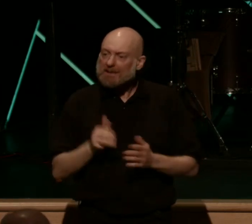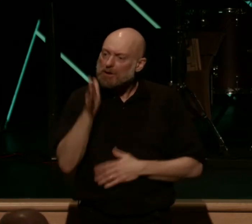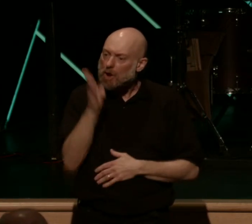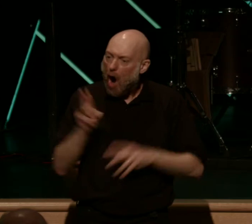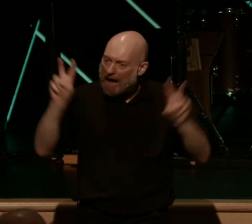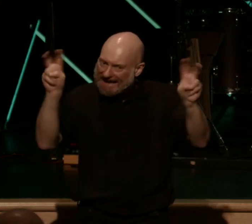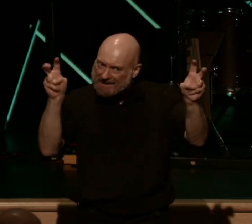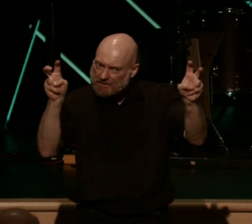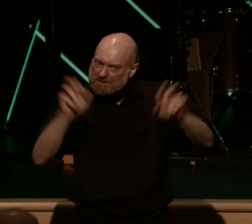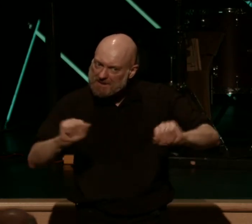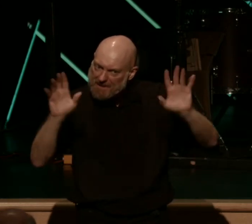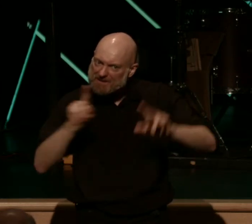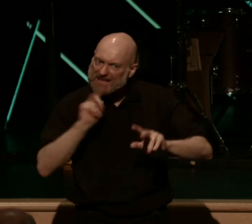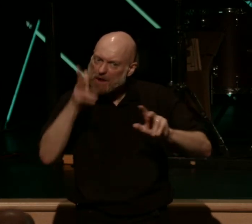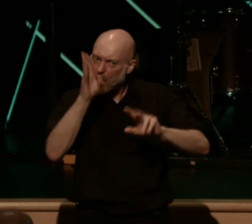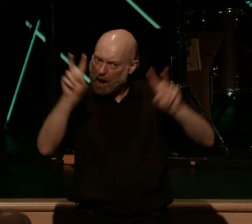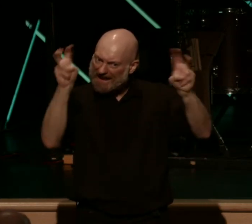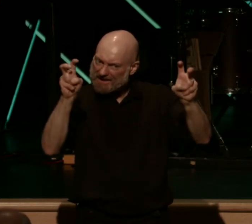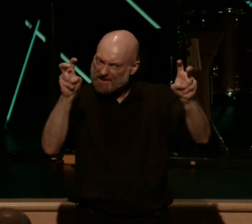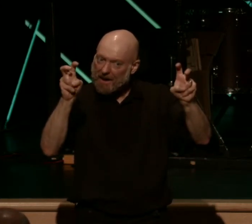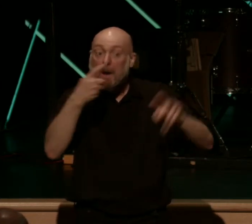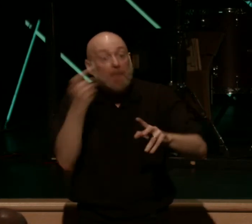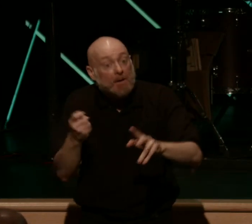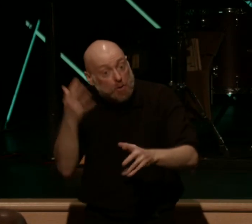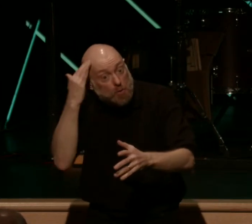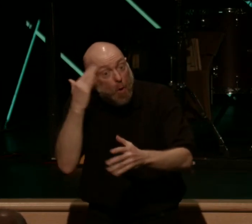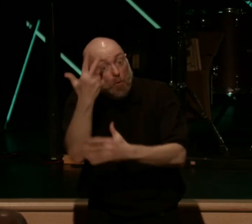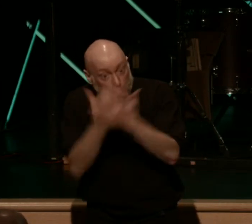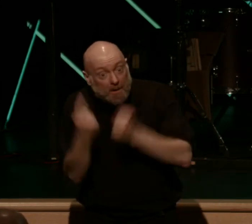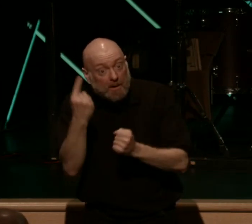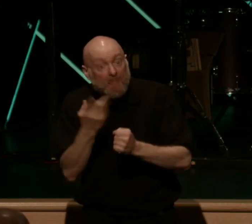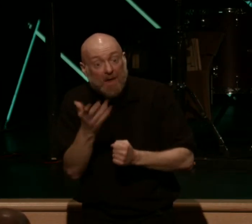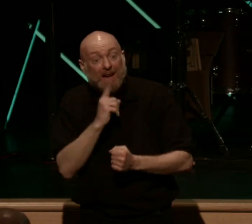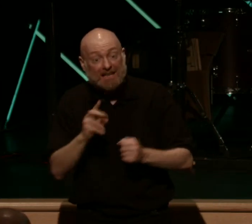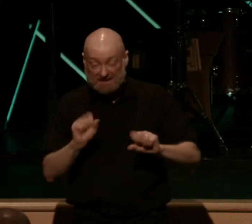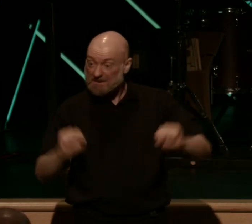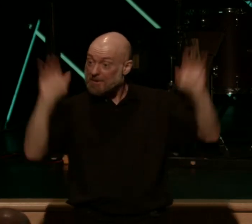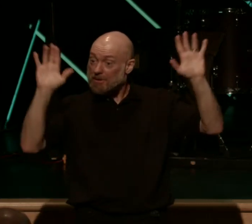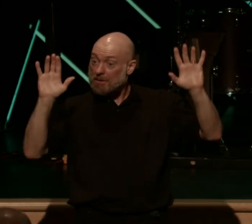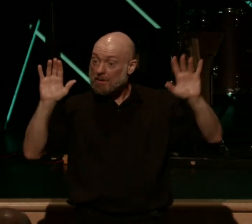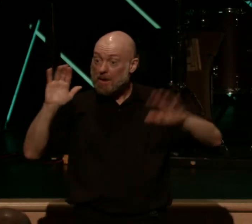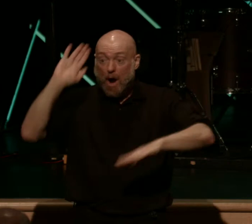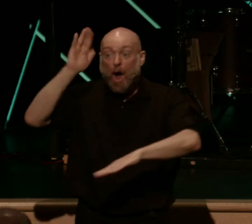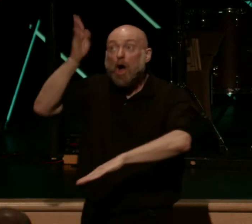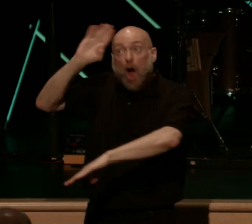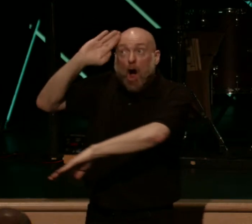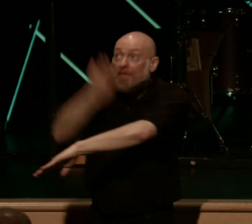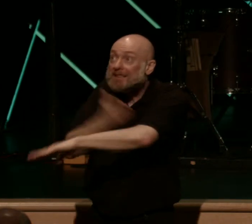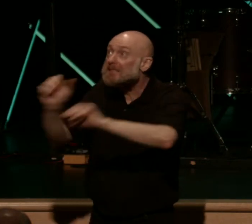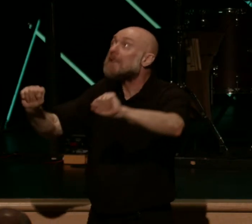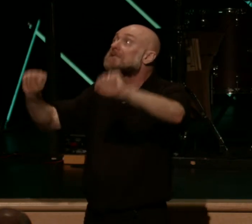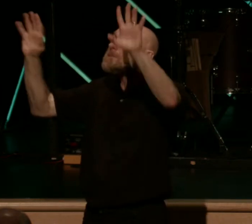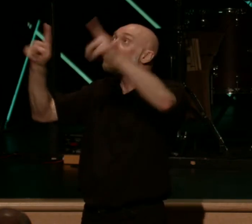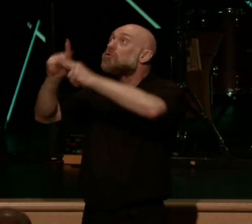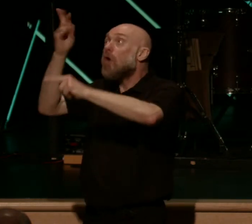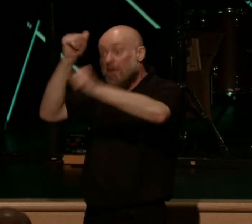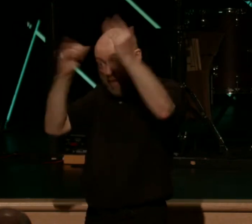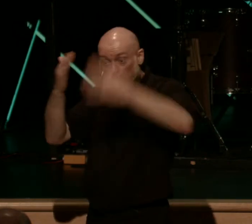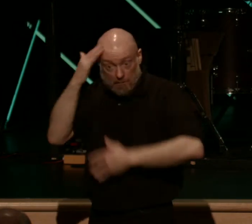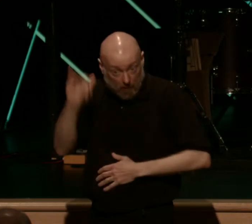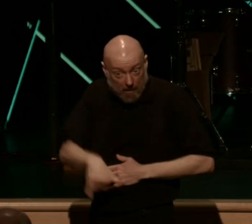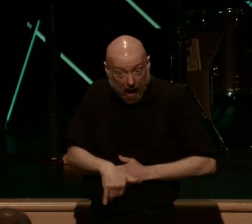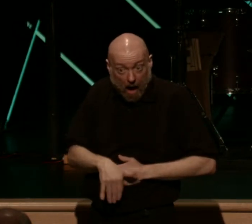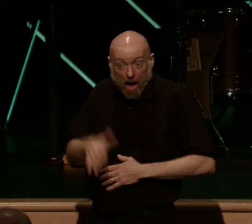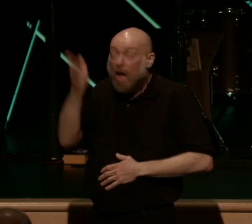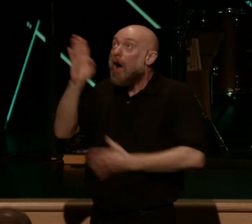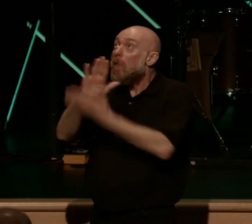thing. Because there is submission within the Trinity. God the Son submits to God the Father. God